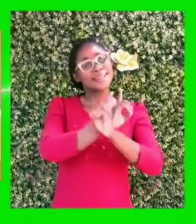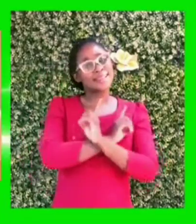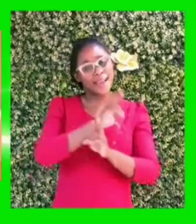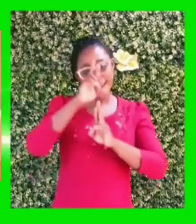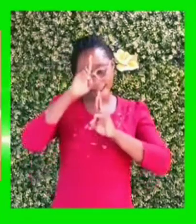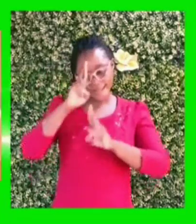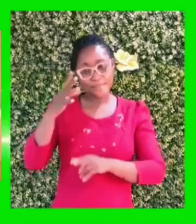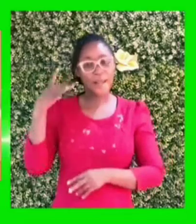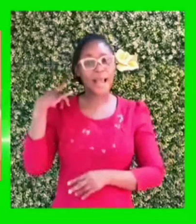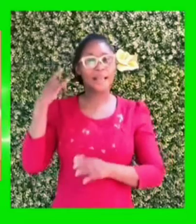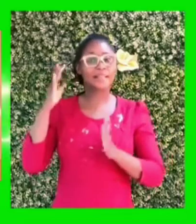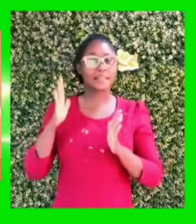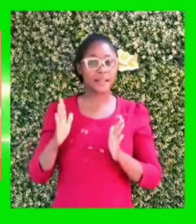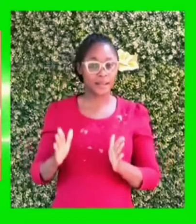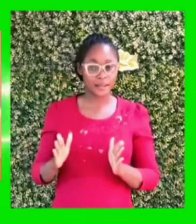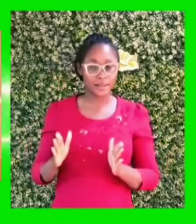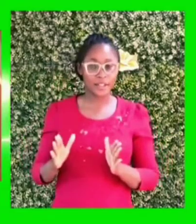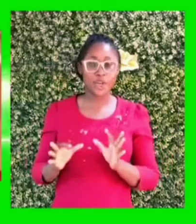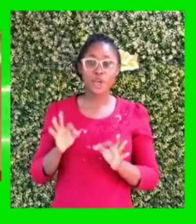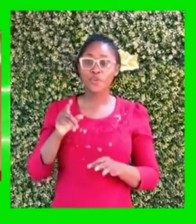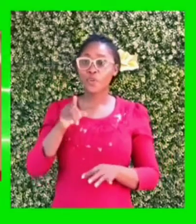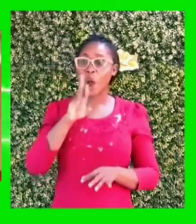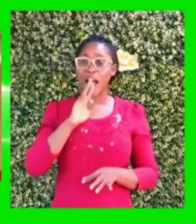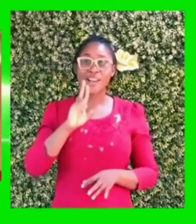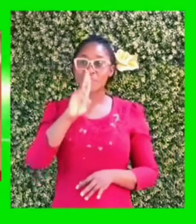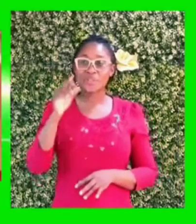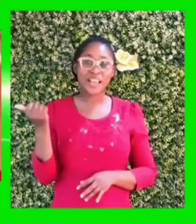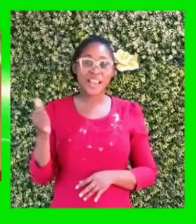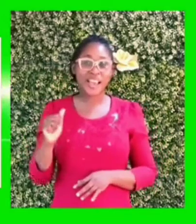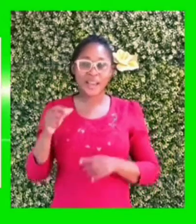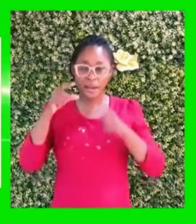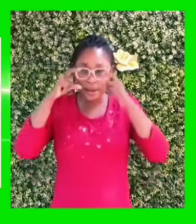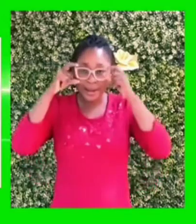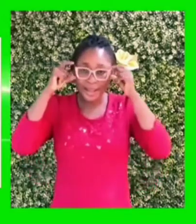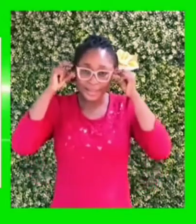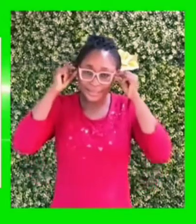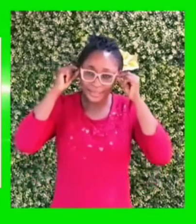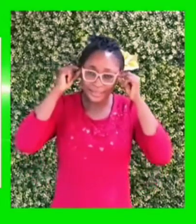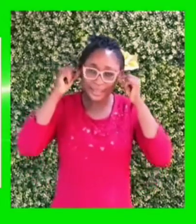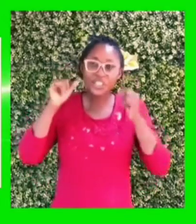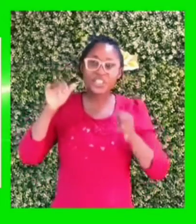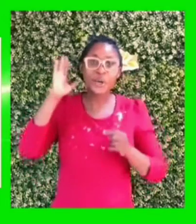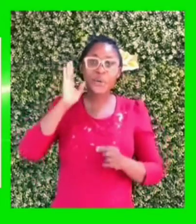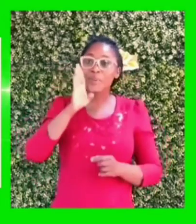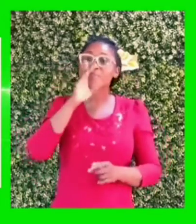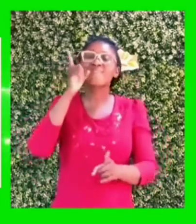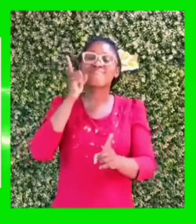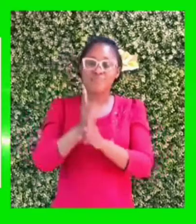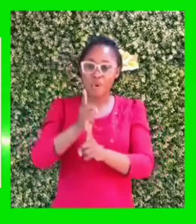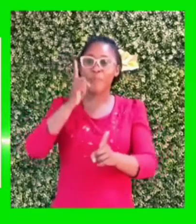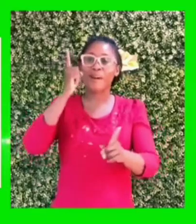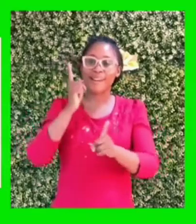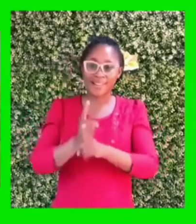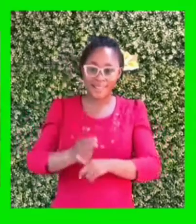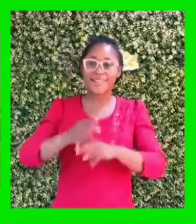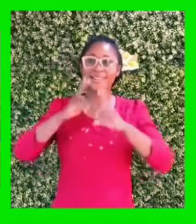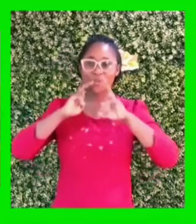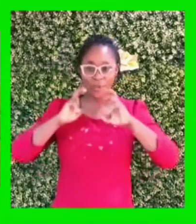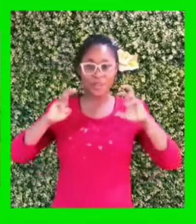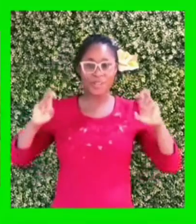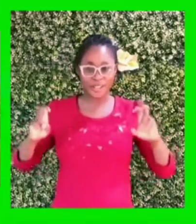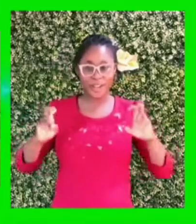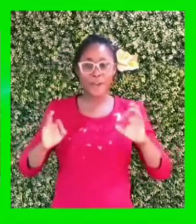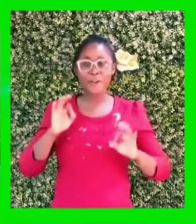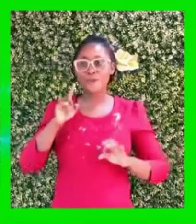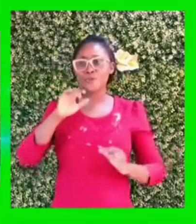Dear esteemed candidates, if you are wearing any pair of glasses, they will be thoroughly scrutinized. If